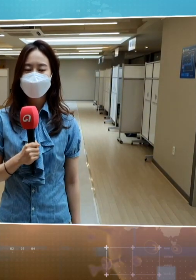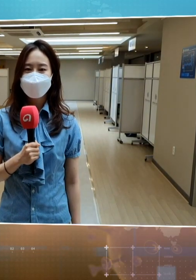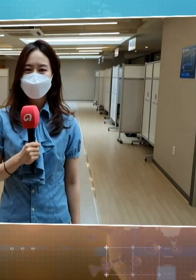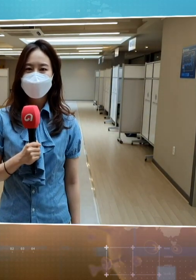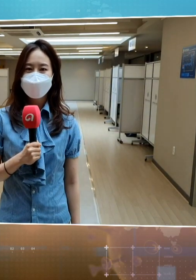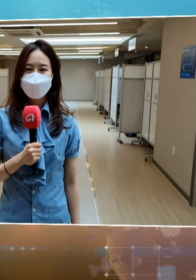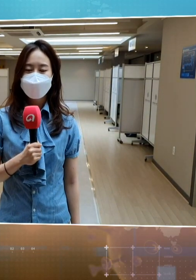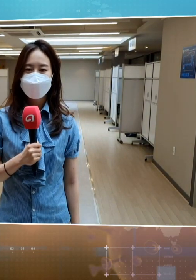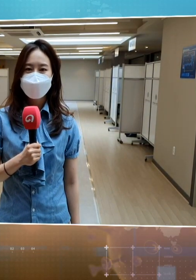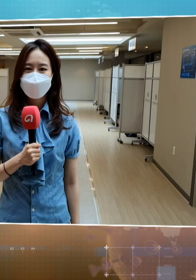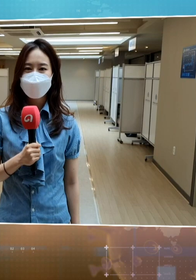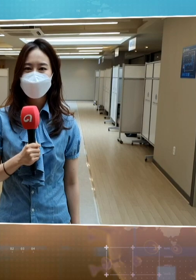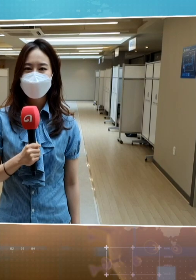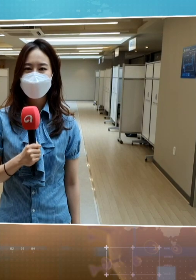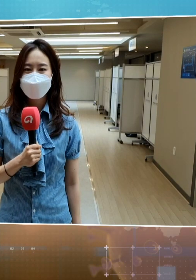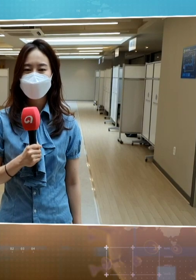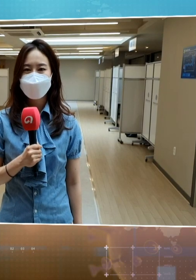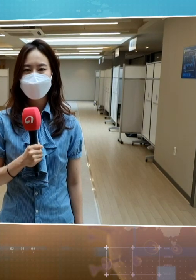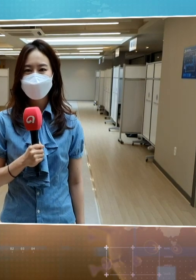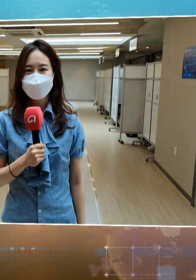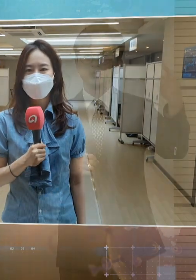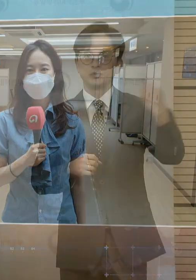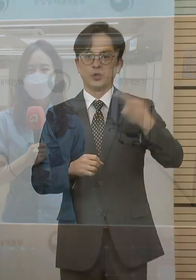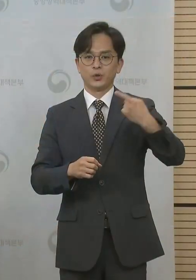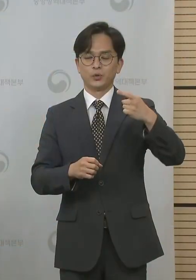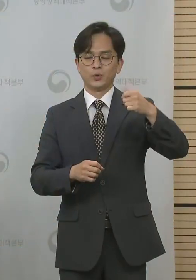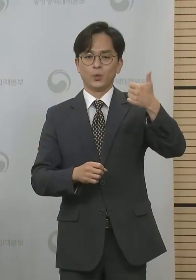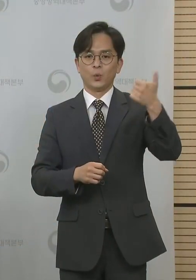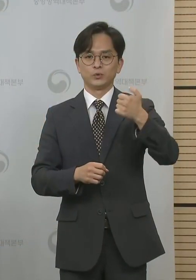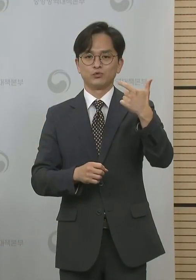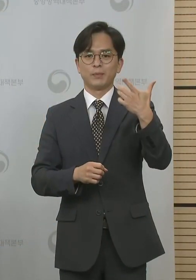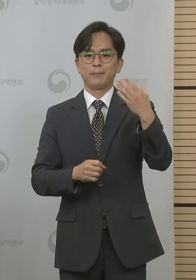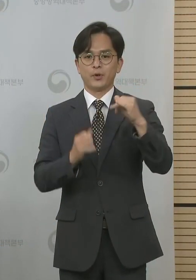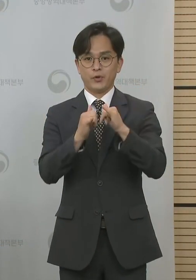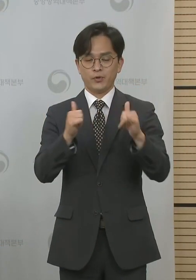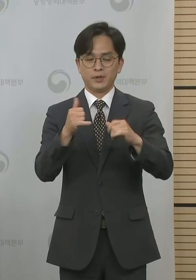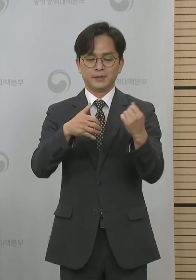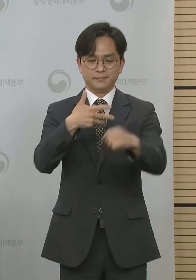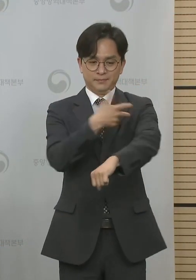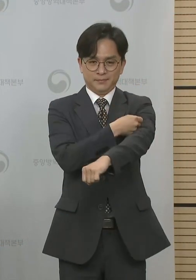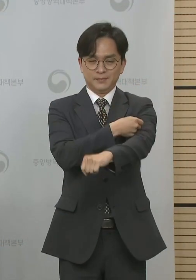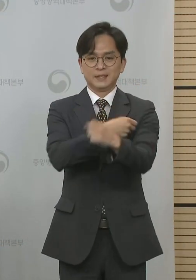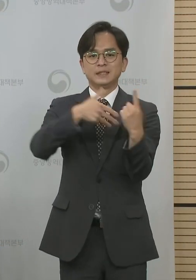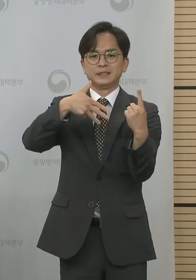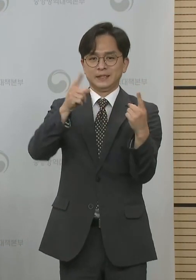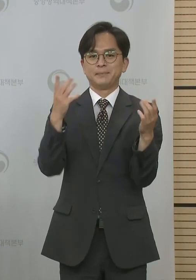now poised to join the regular briefing on COVID-19 here in Korea for this Friday.